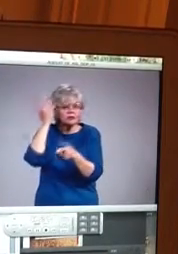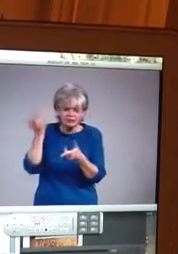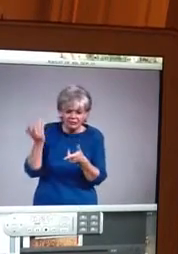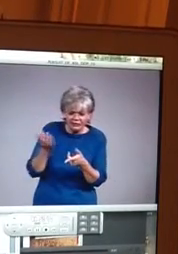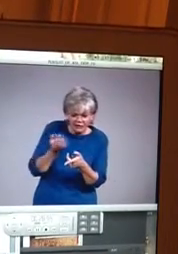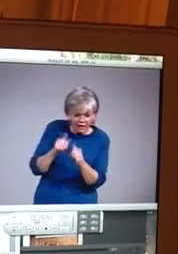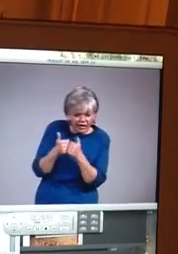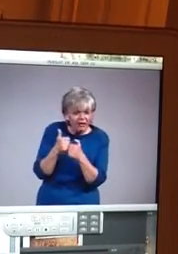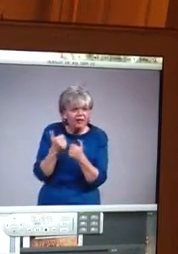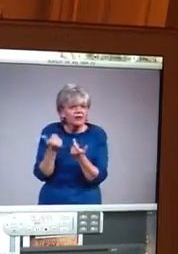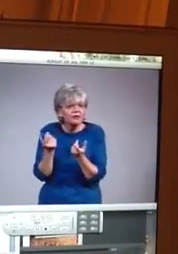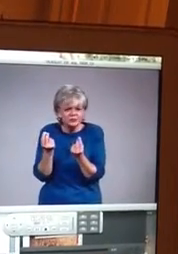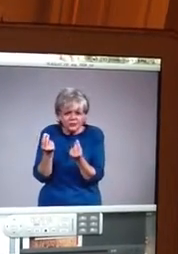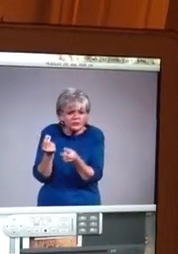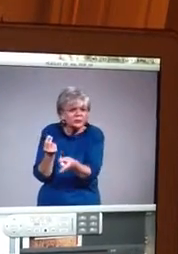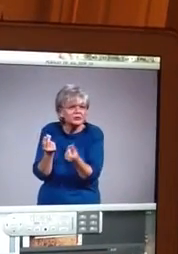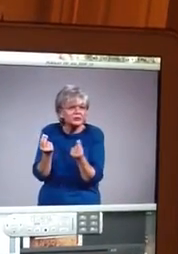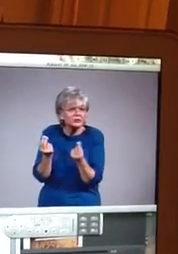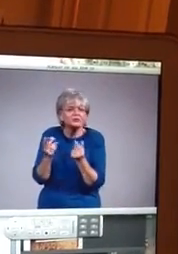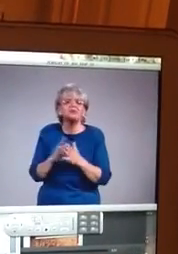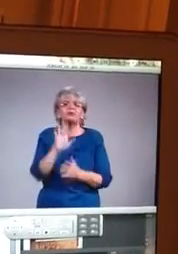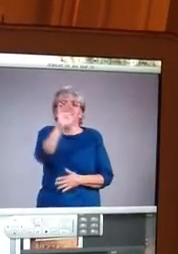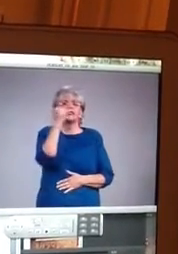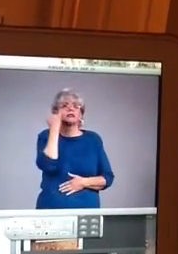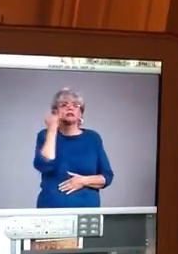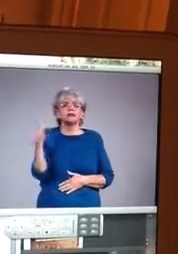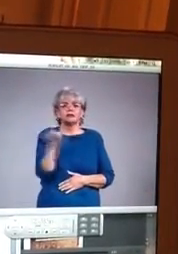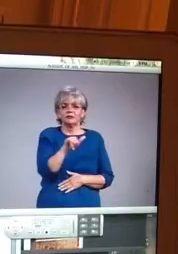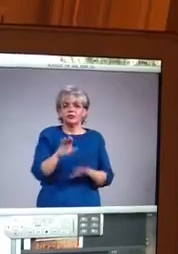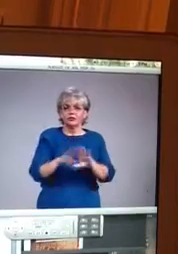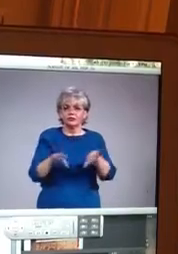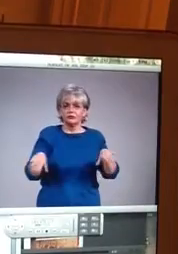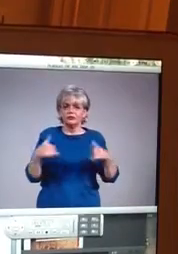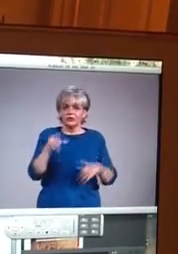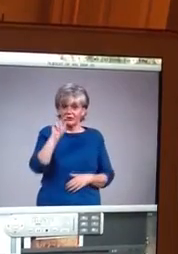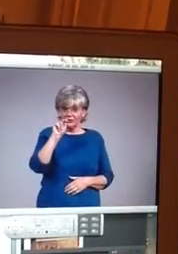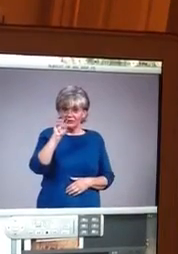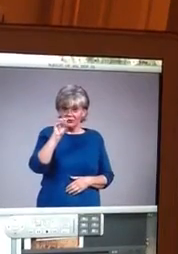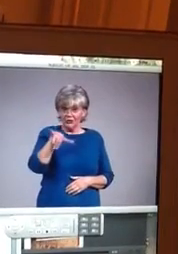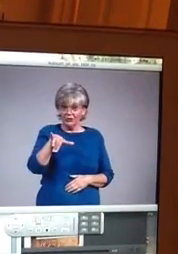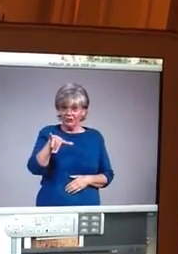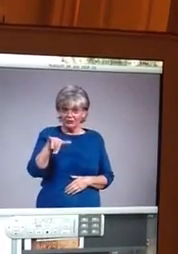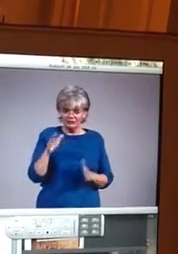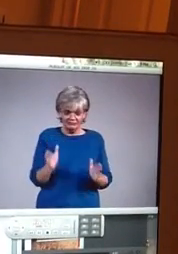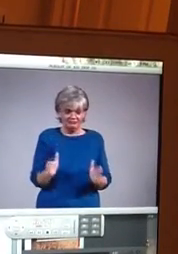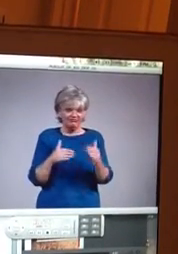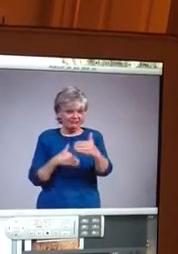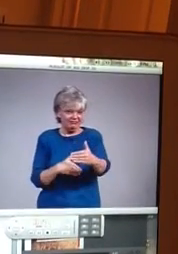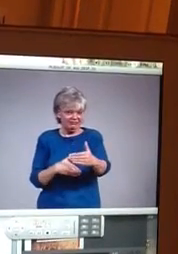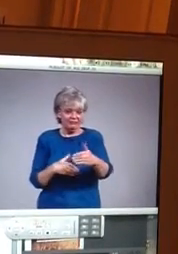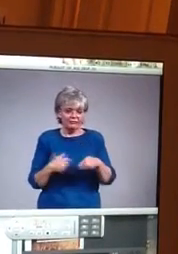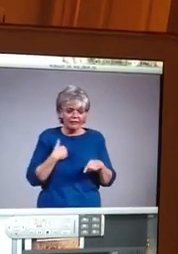open. But how does that lock know it's one? How does it know its special key?